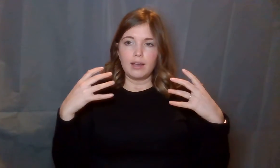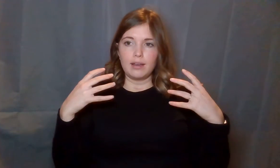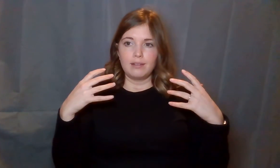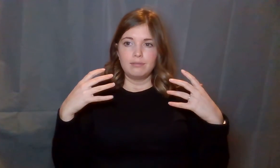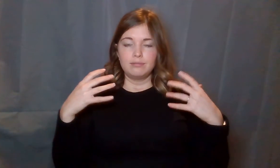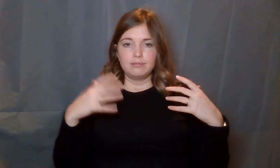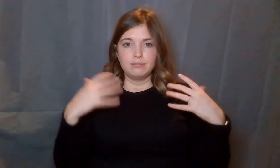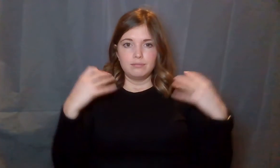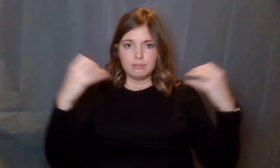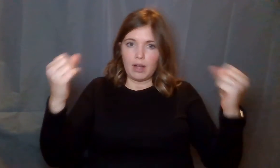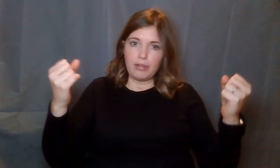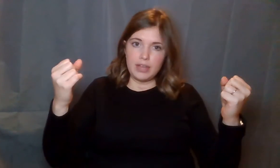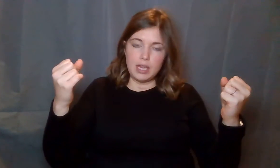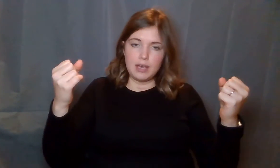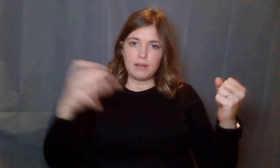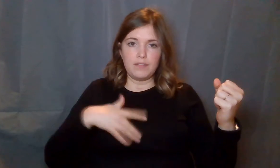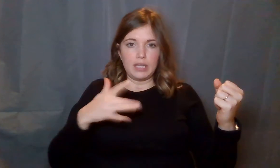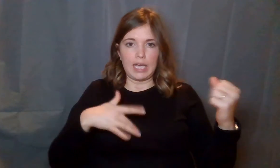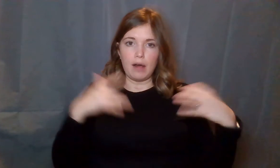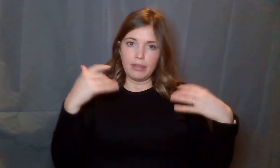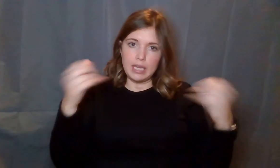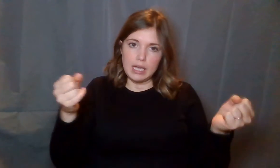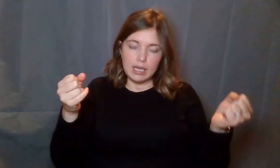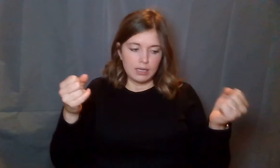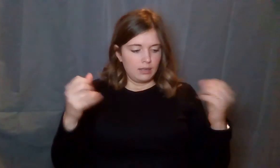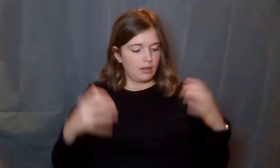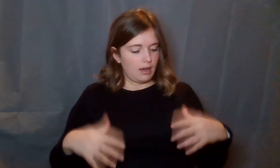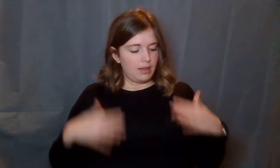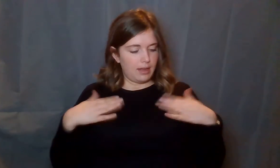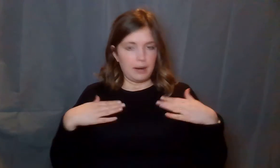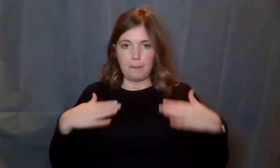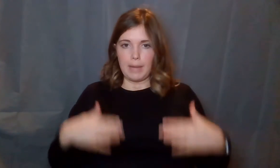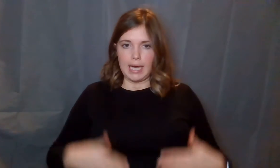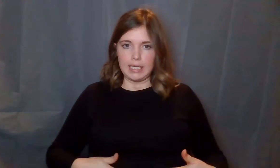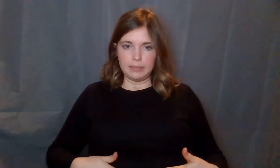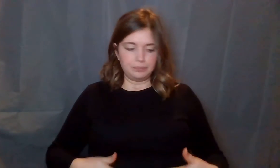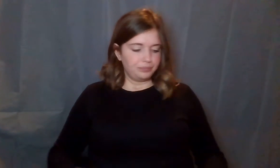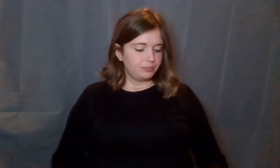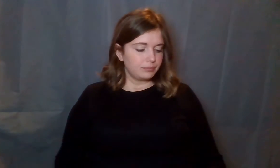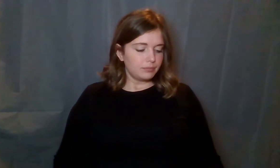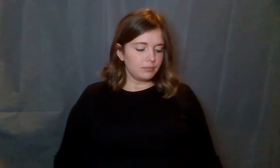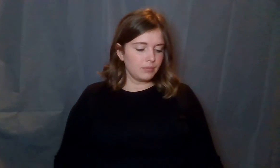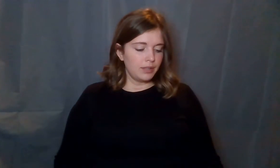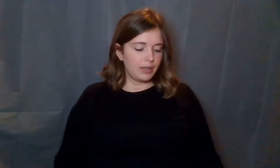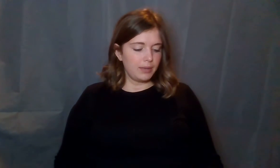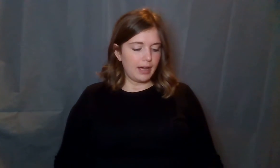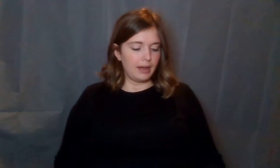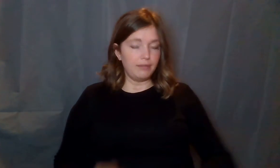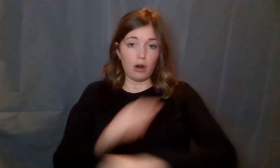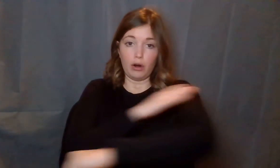like healthy, feeling healthy, and then body. Then we have